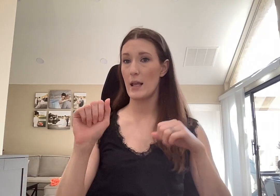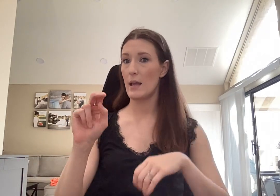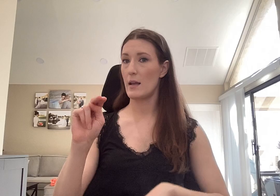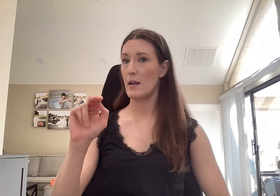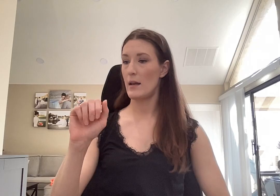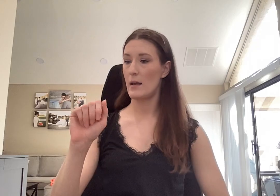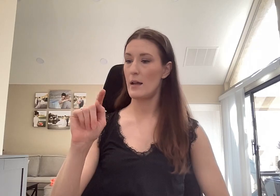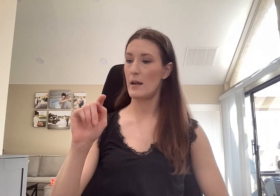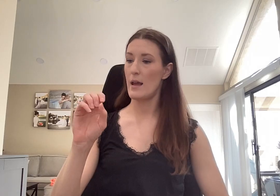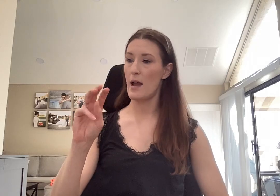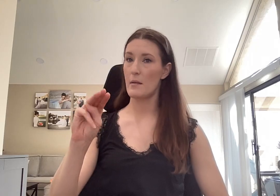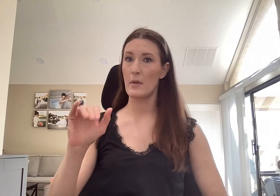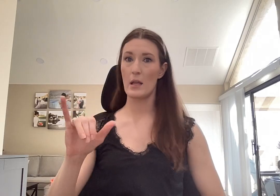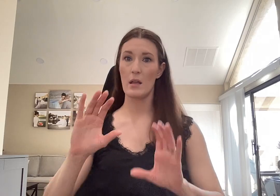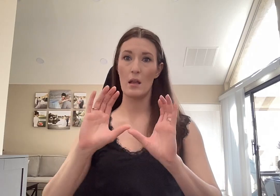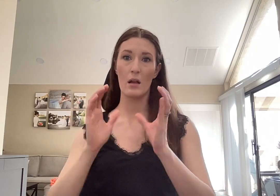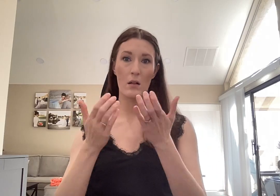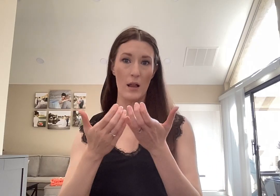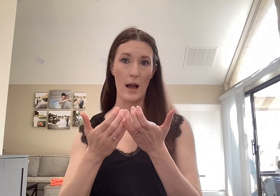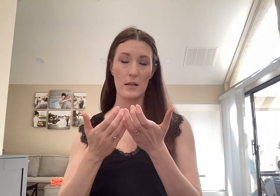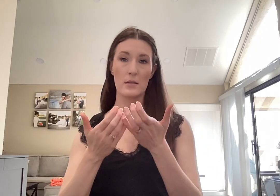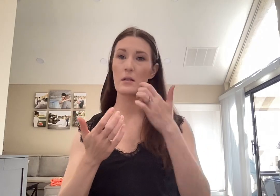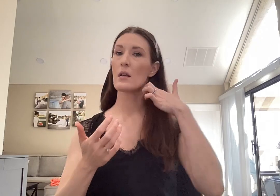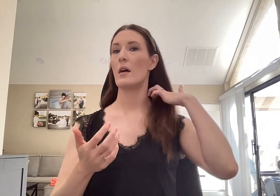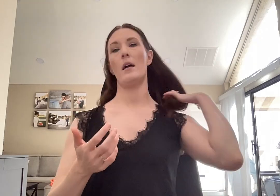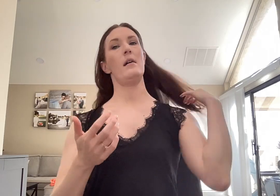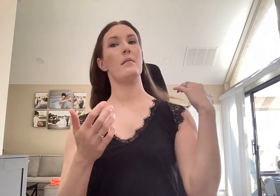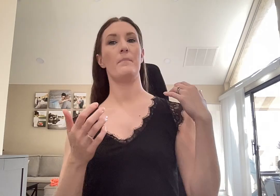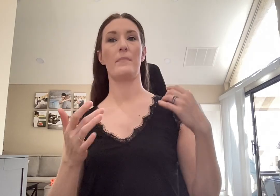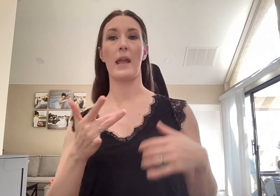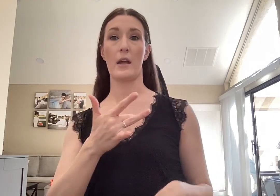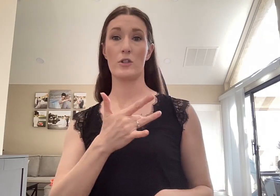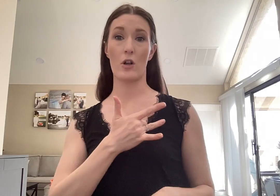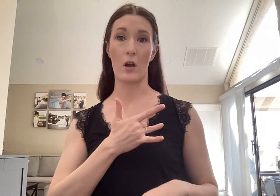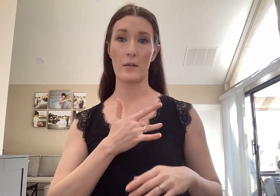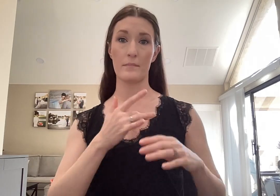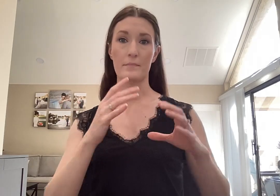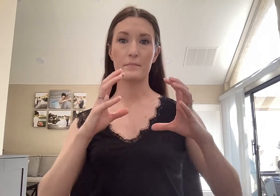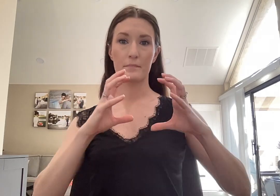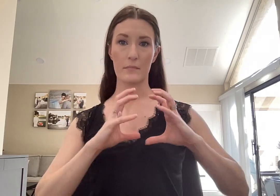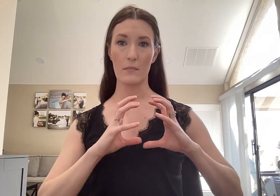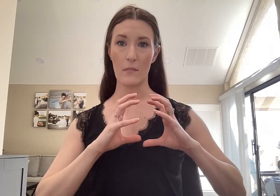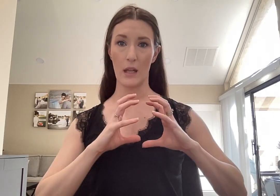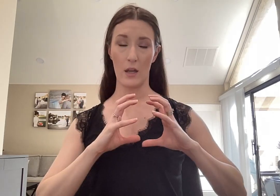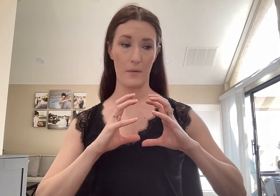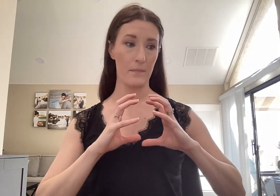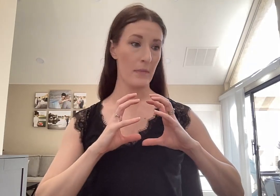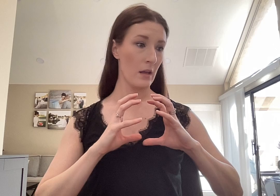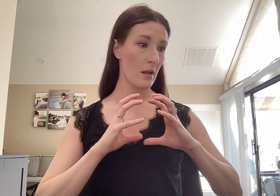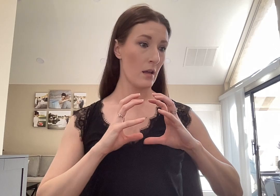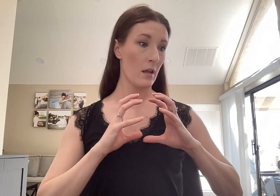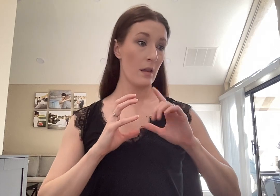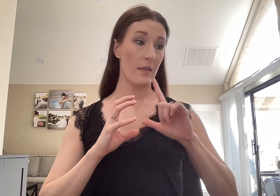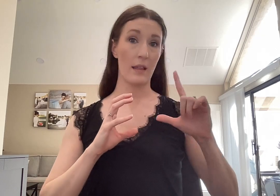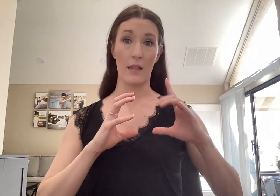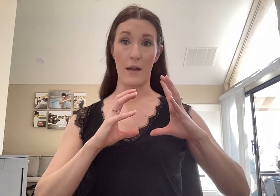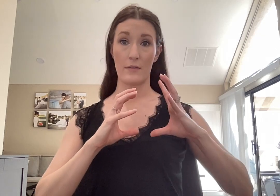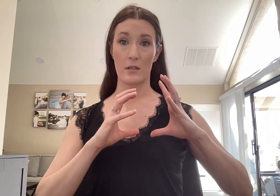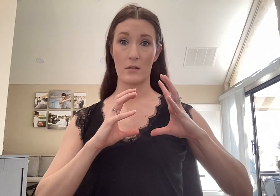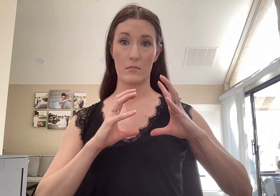taking anatomy class, and your heart here. The left